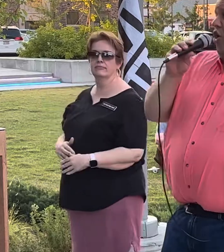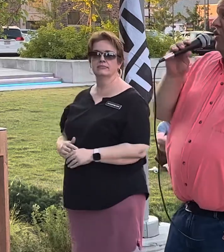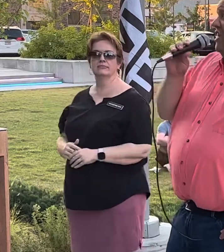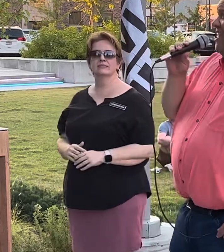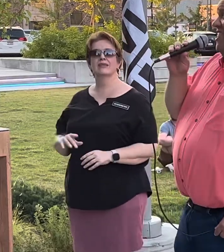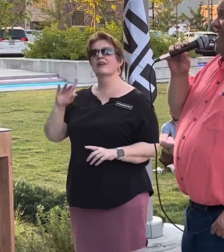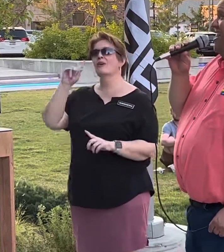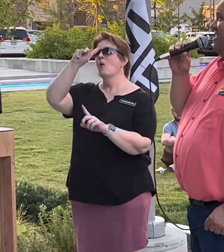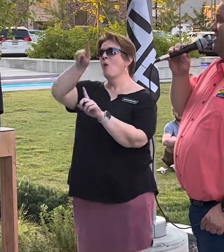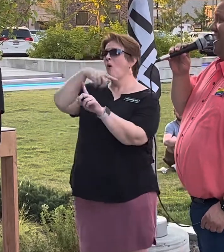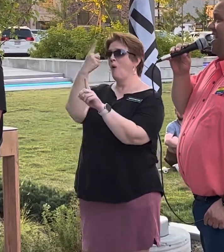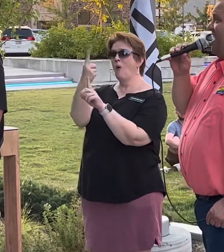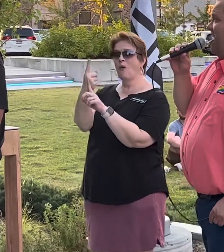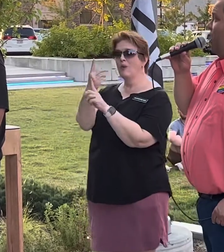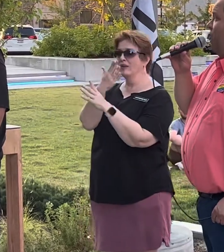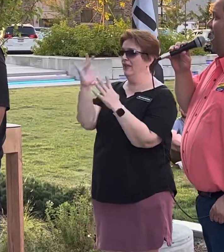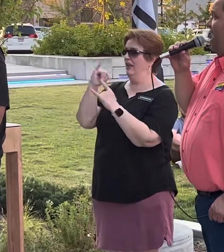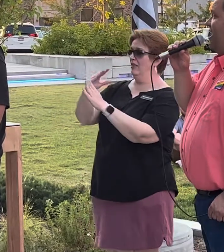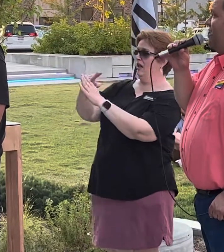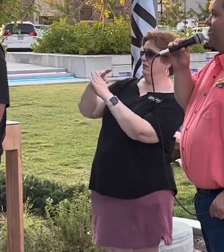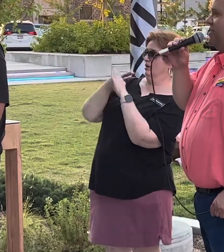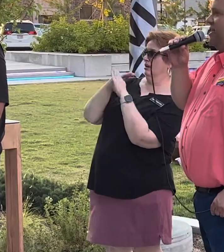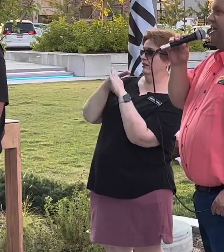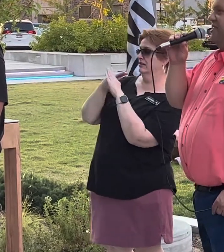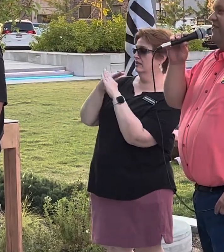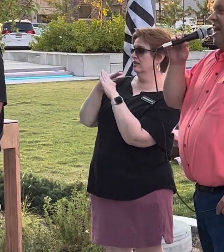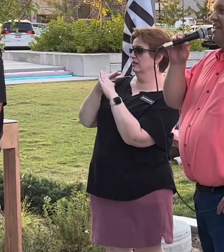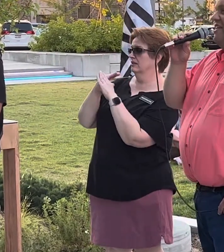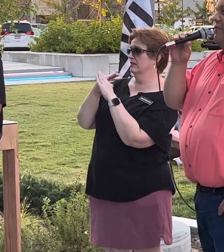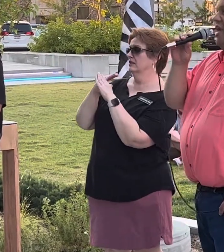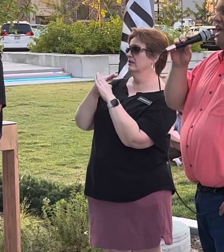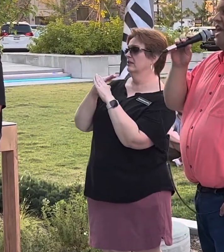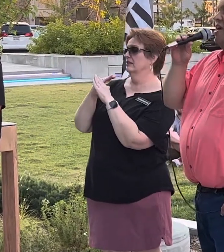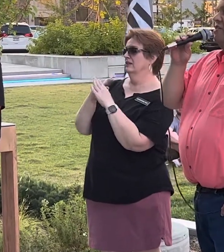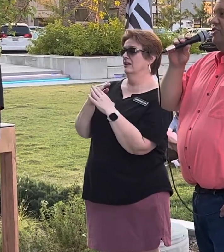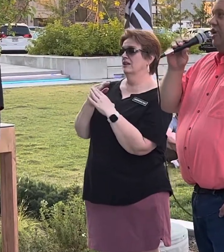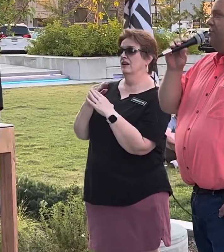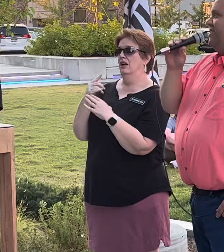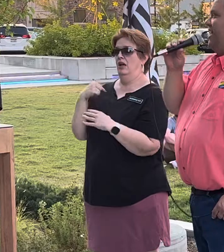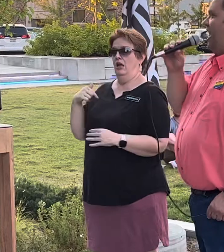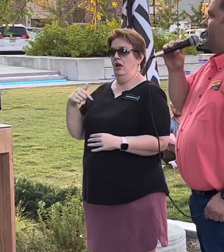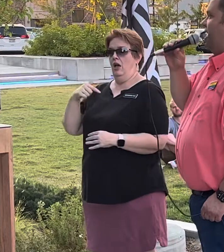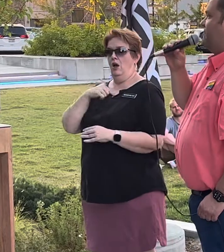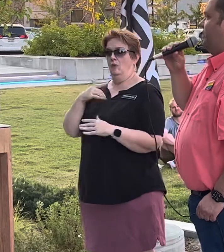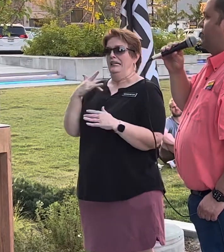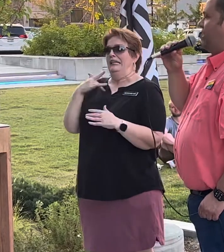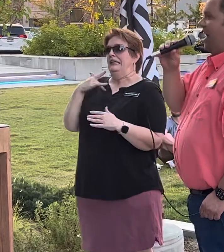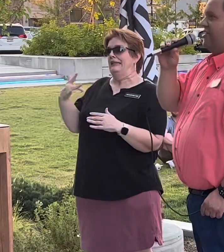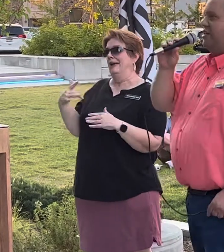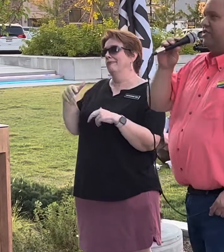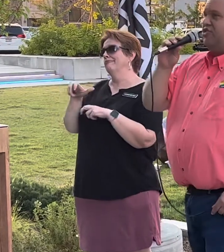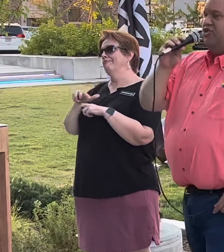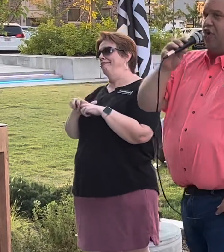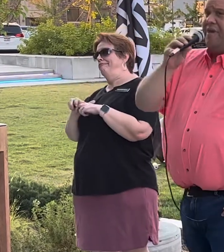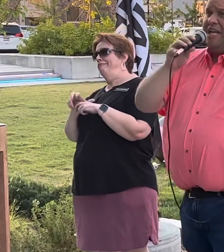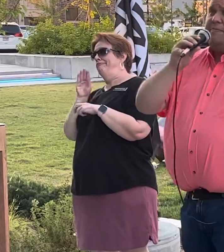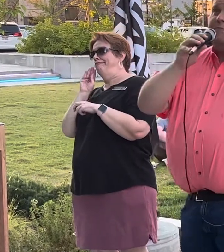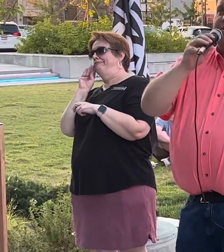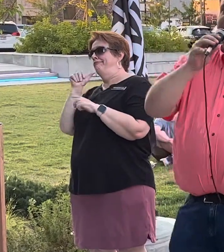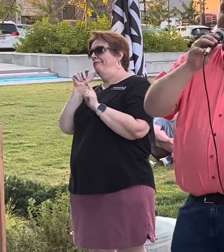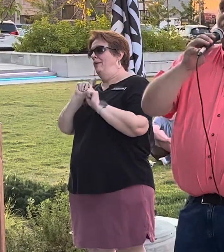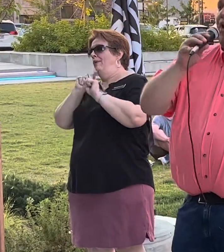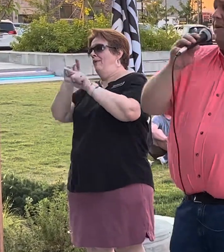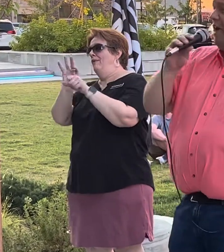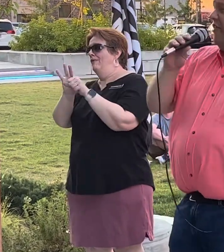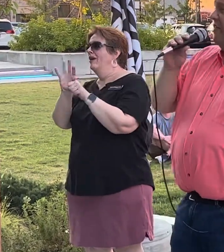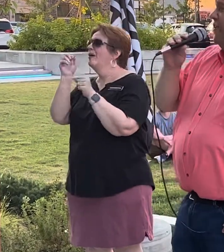The only thing that is standing in our way is the fact that we don't get out and vote. I talk to so many people